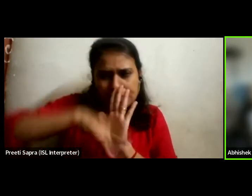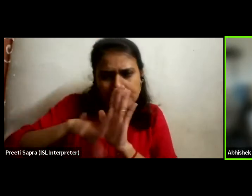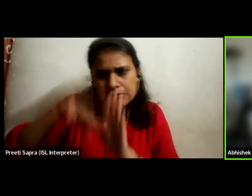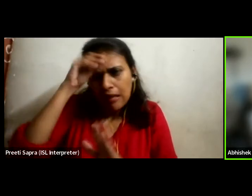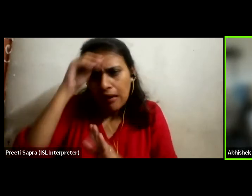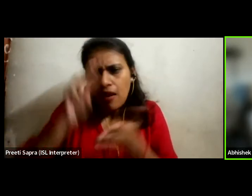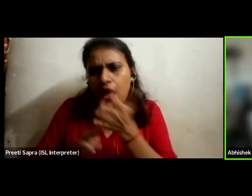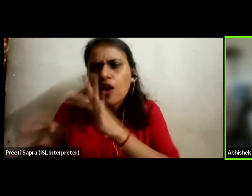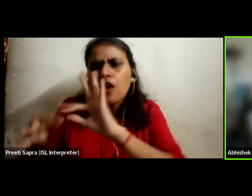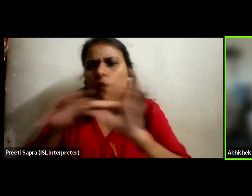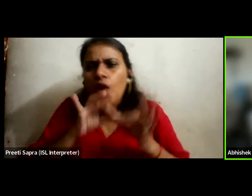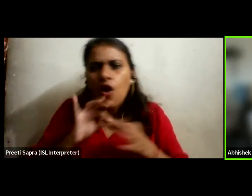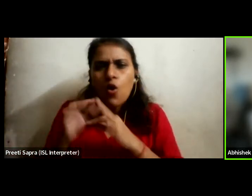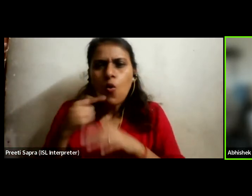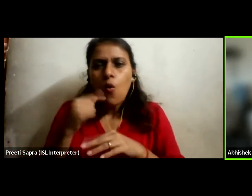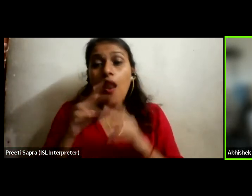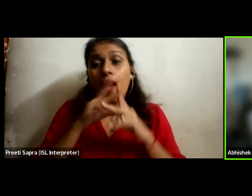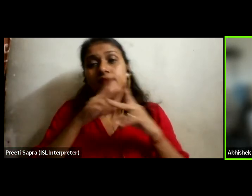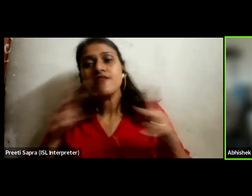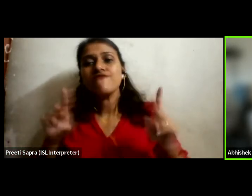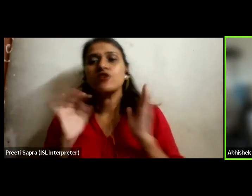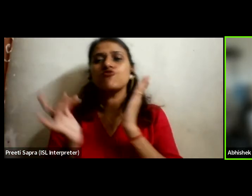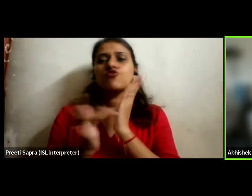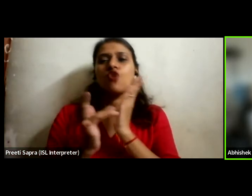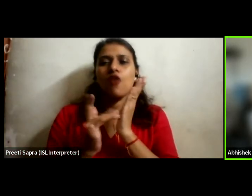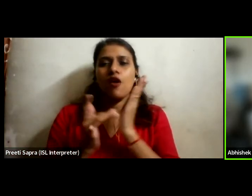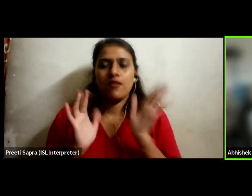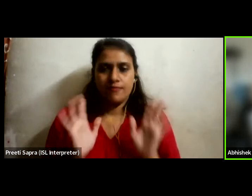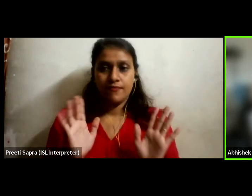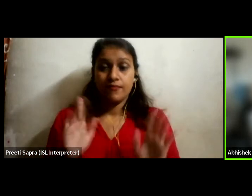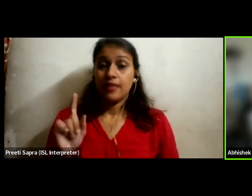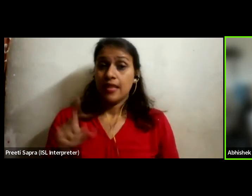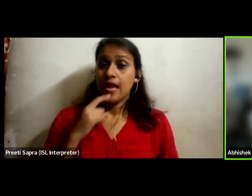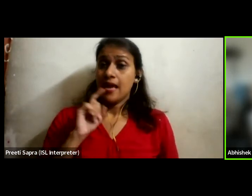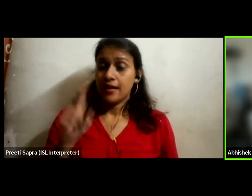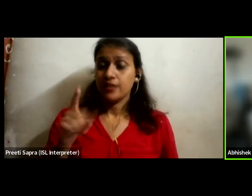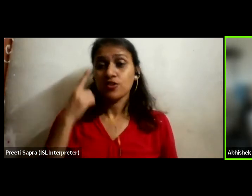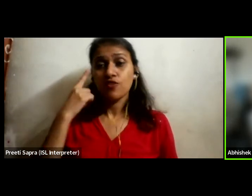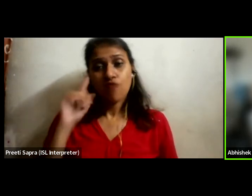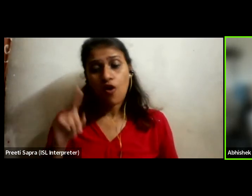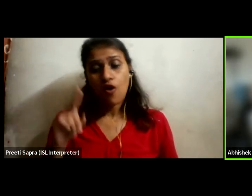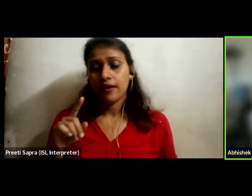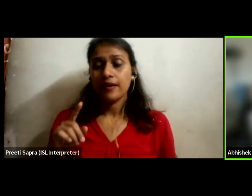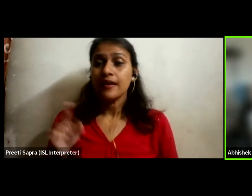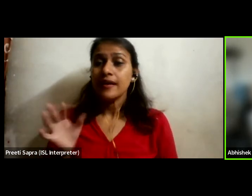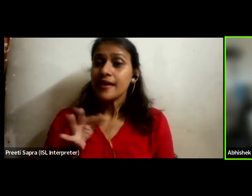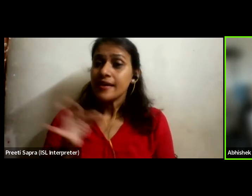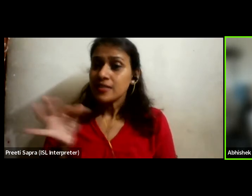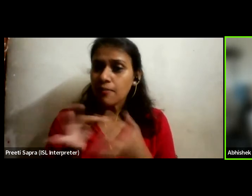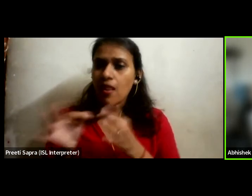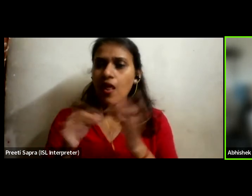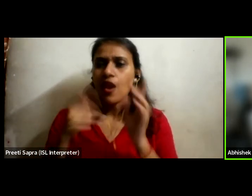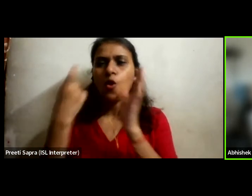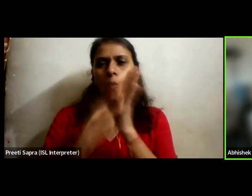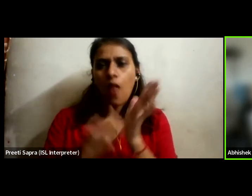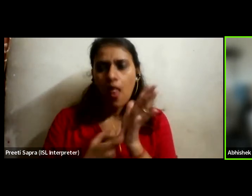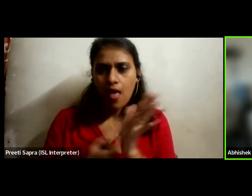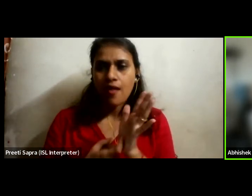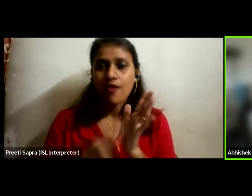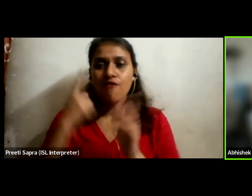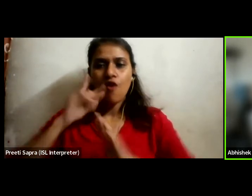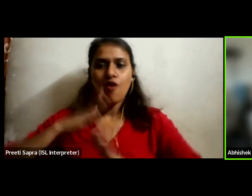other techniques. And what it asks for is an explanation of reasons or principal factors that lead to